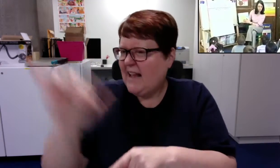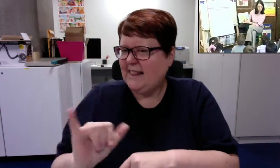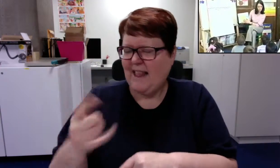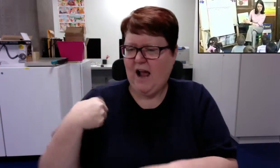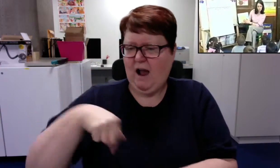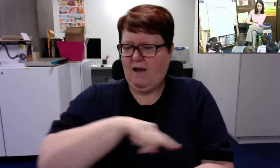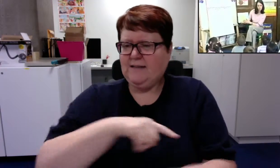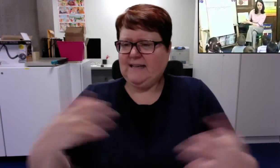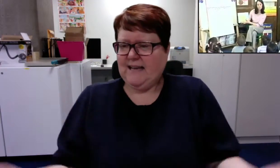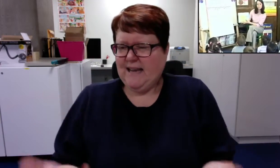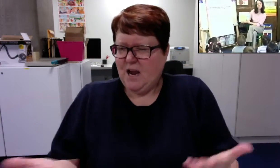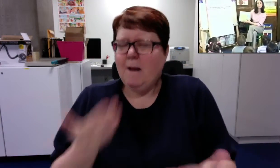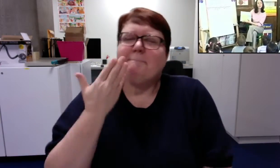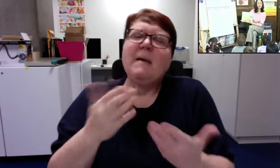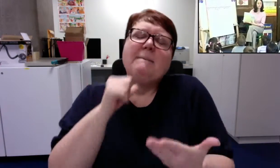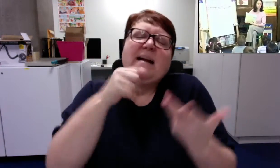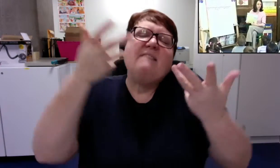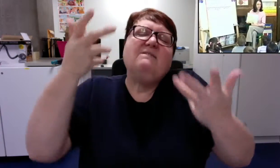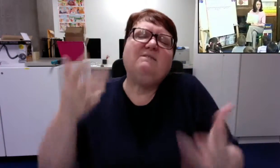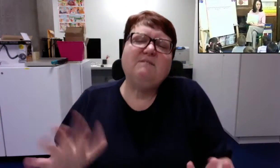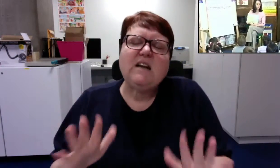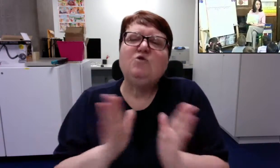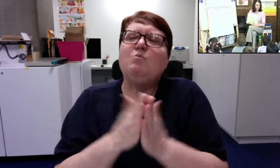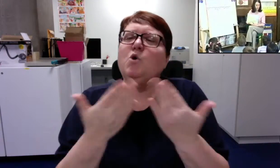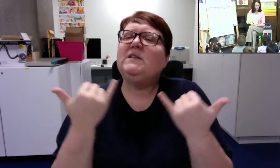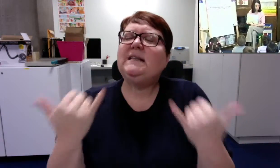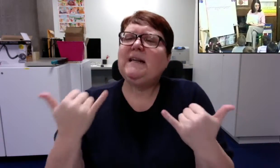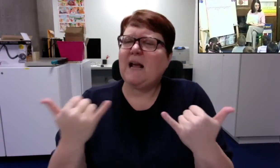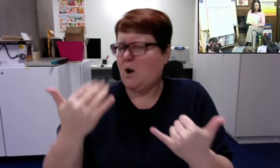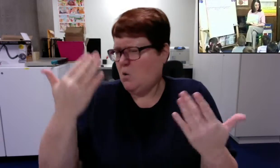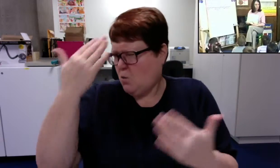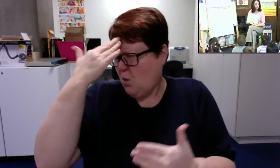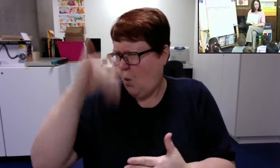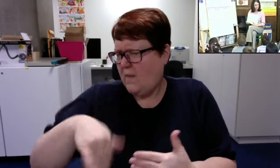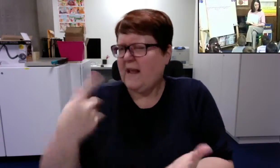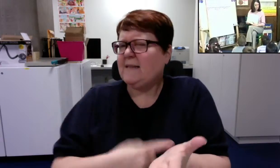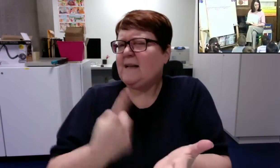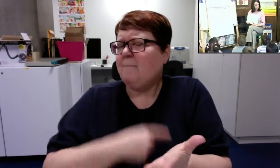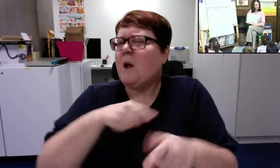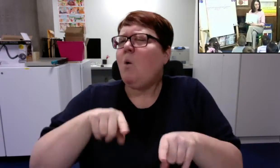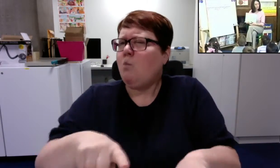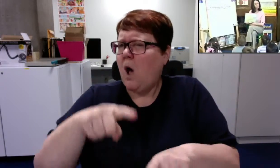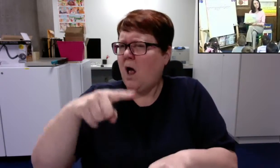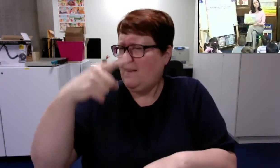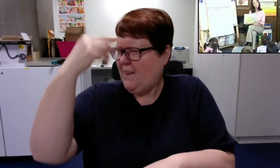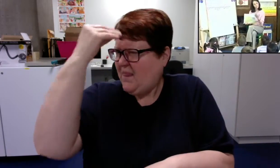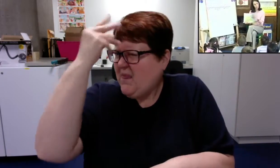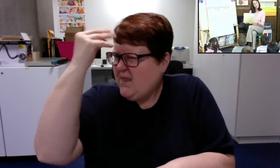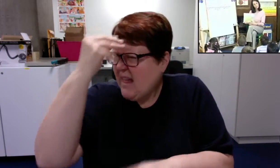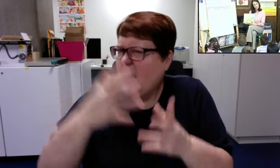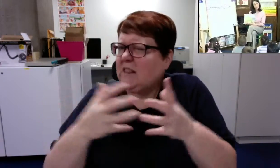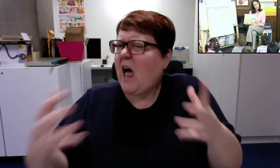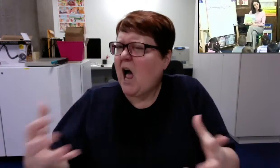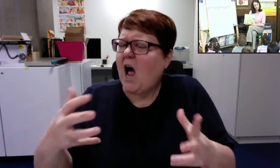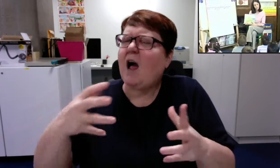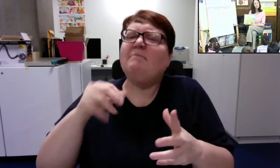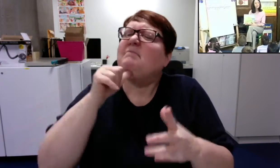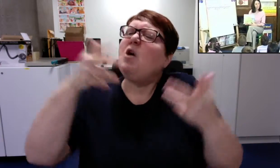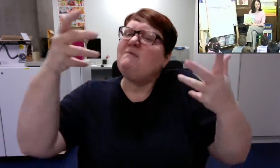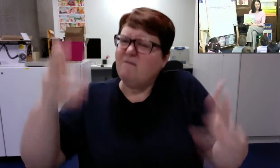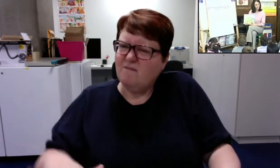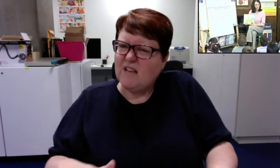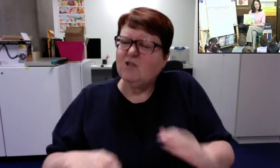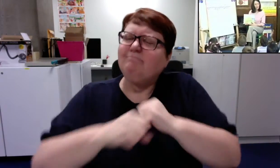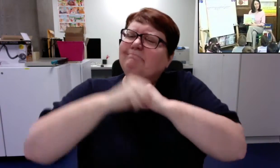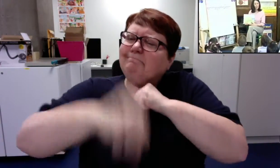the whole book today because, you know, when we do a lot of thinking, sometimes we stop and we talk about things, and so we'll read part of it today.